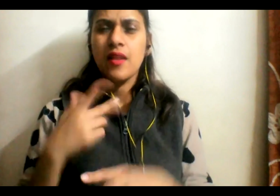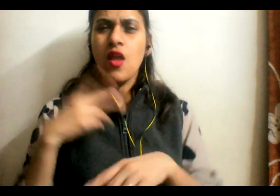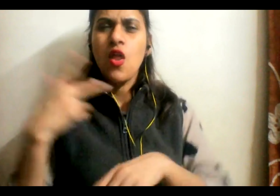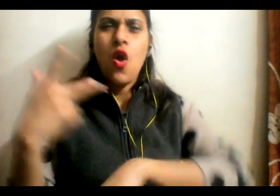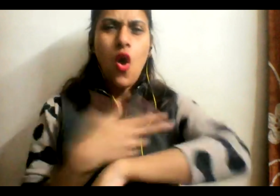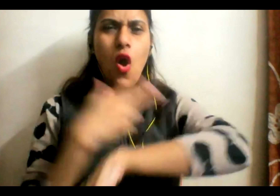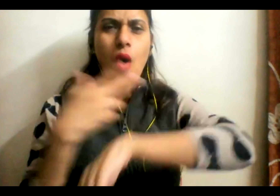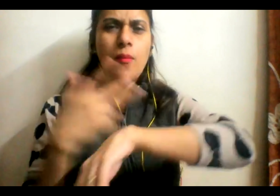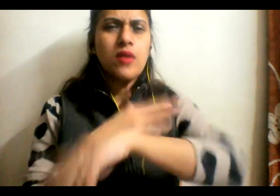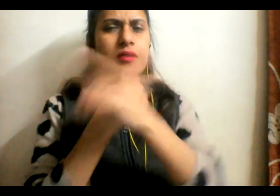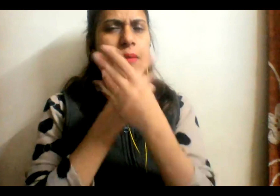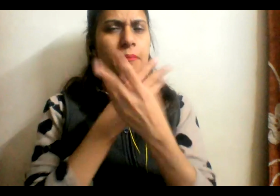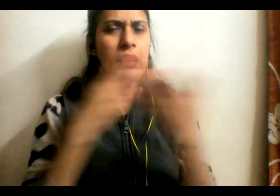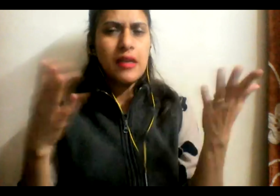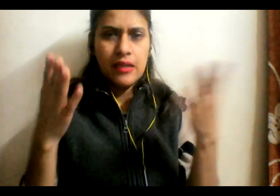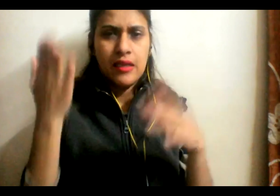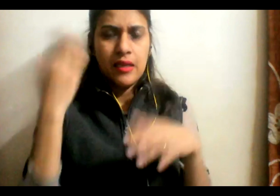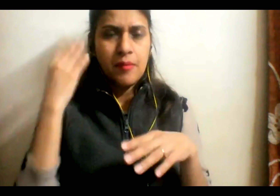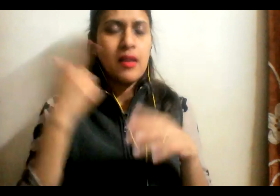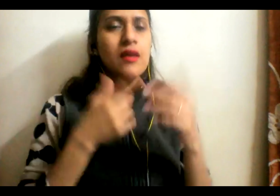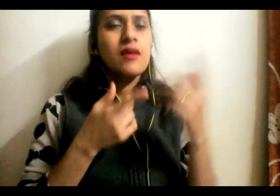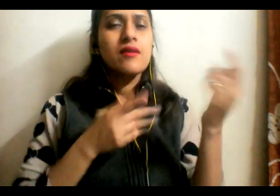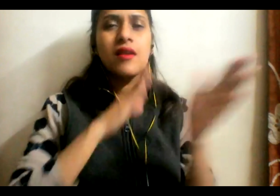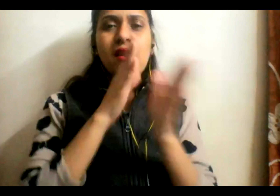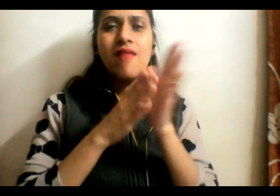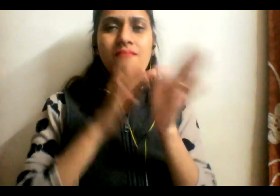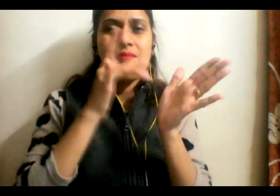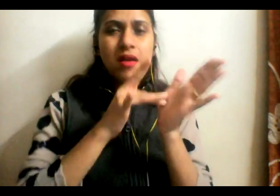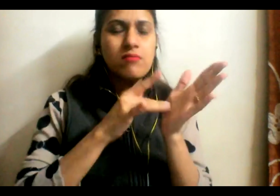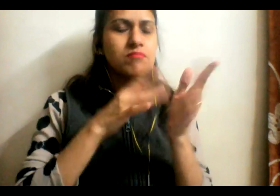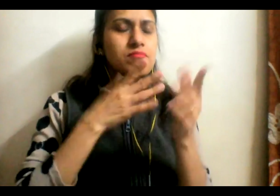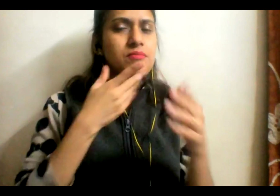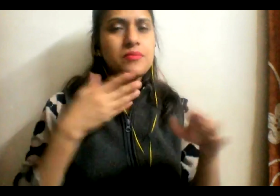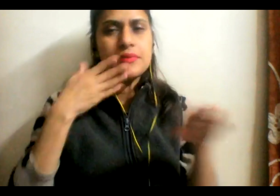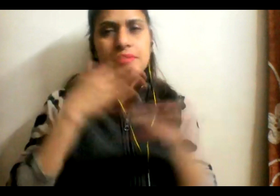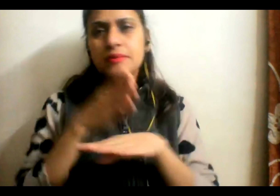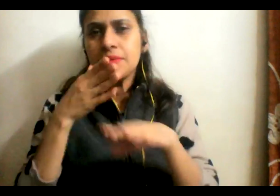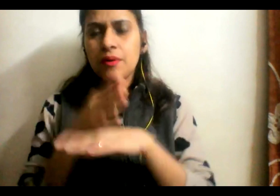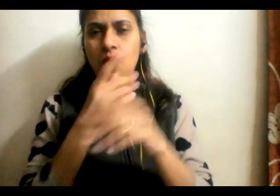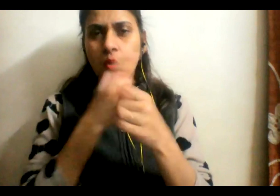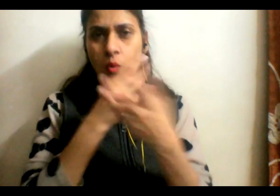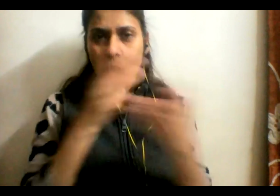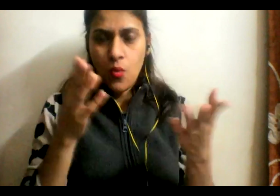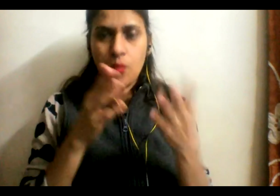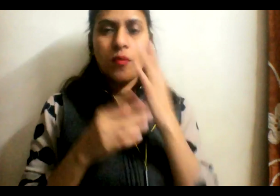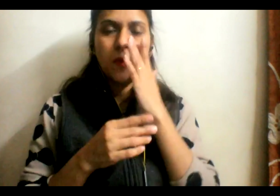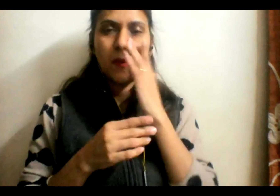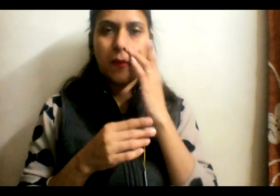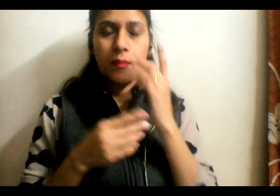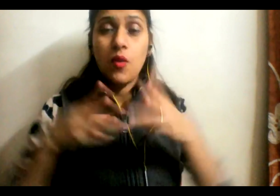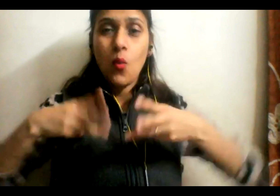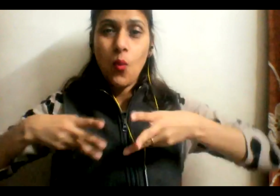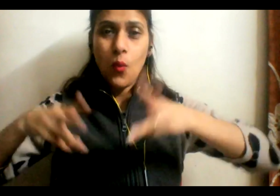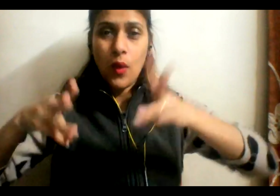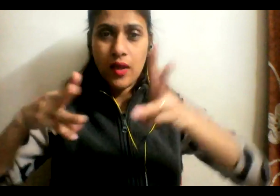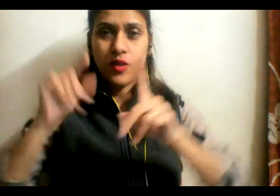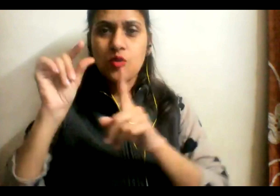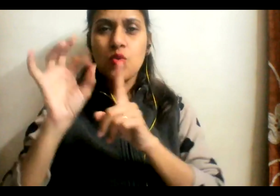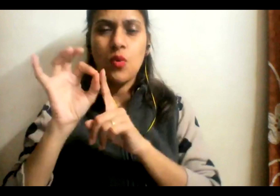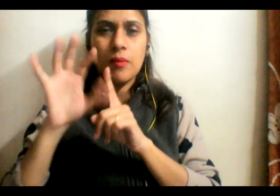at the railway station and some other public building like roadways in Uttar Pradesh. So